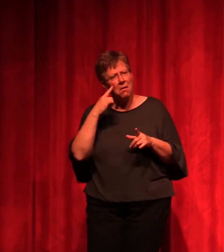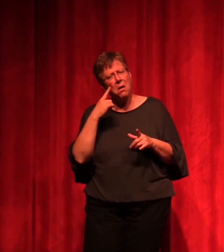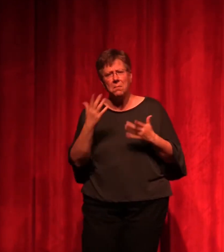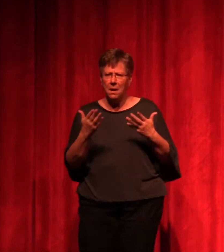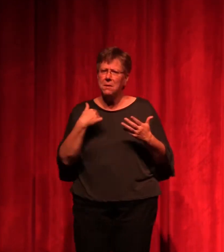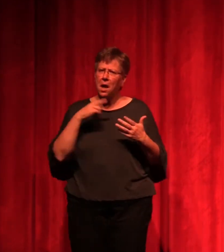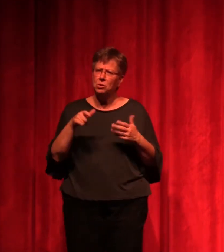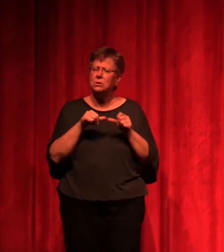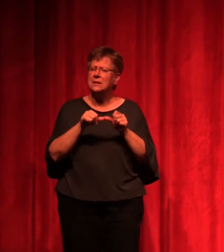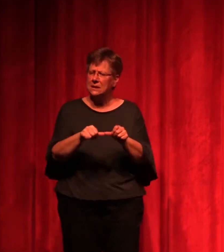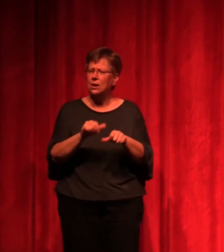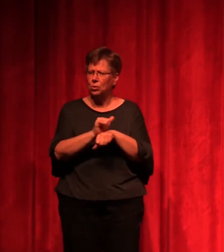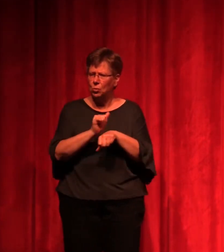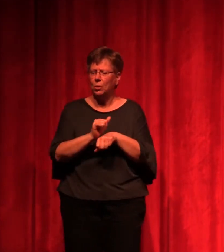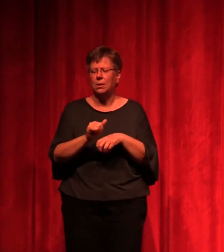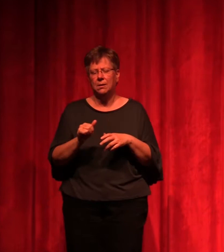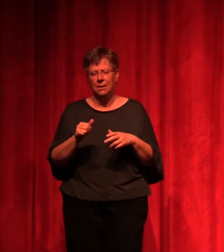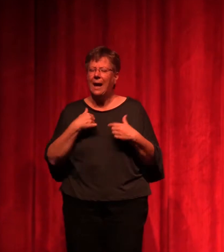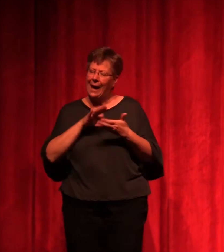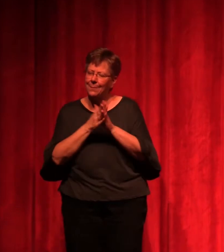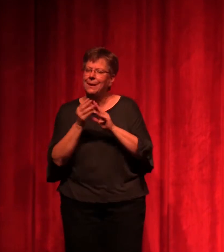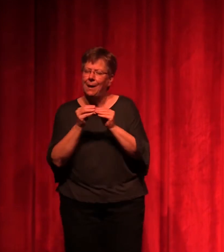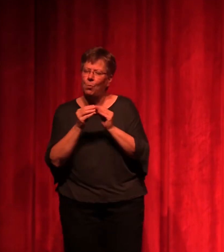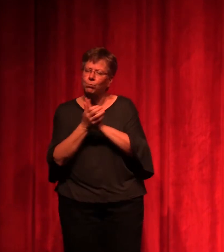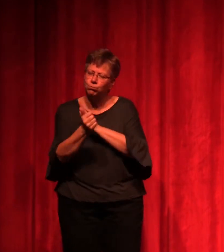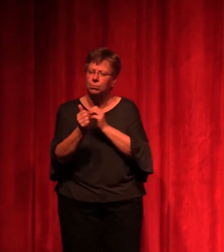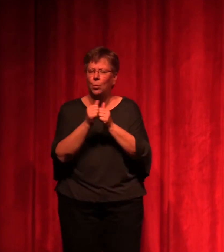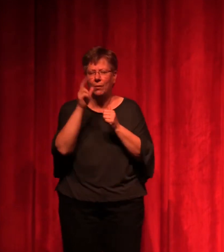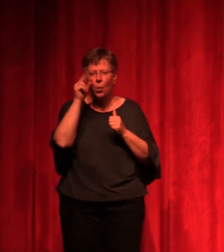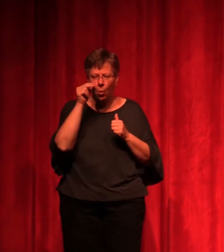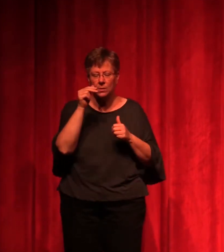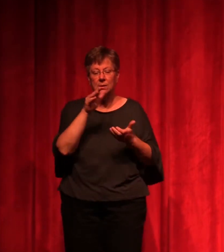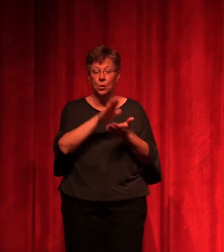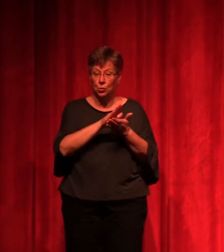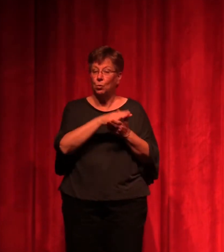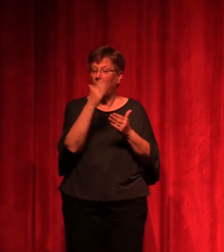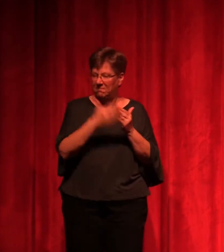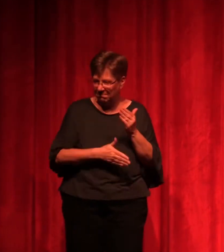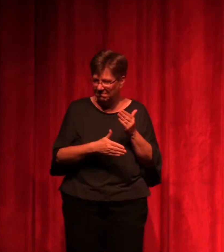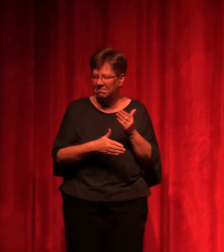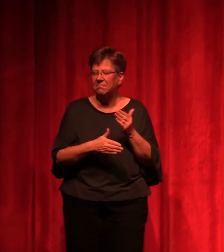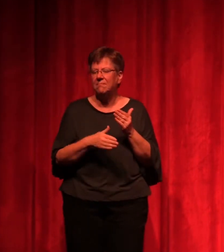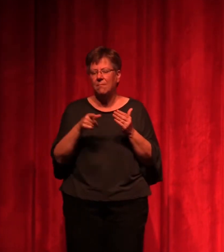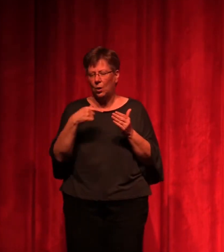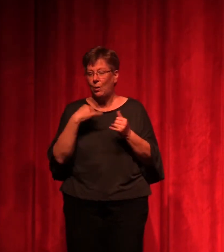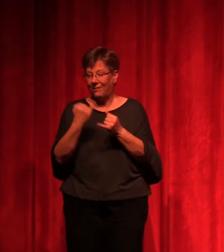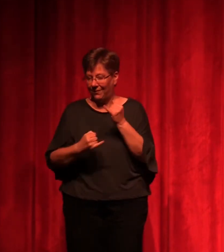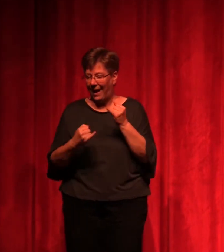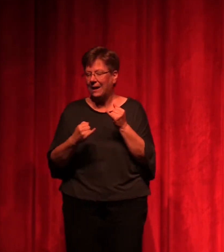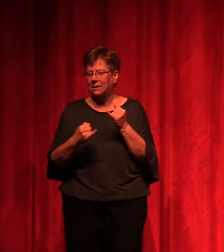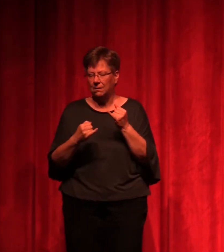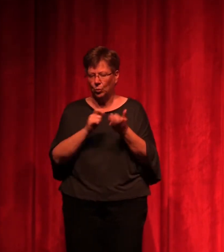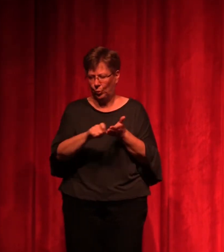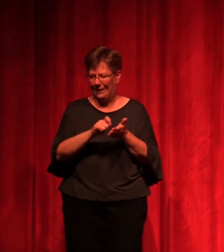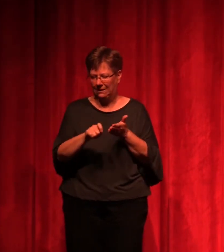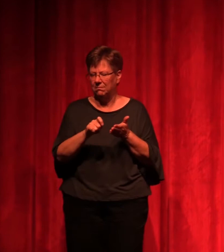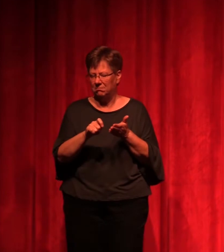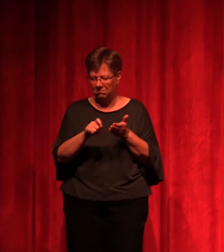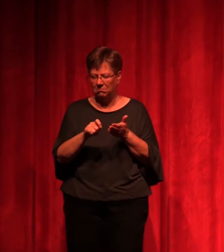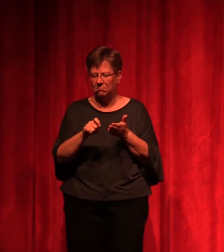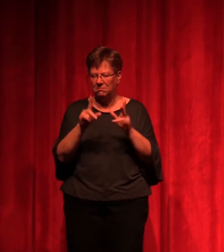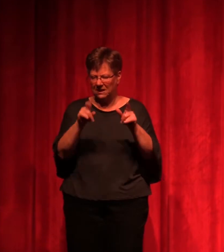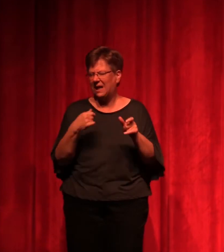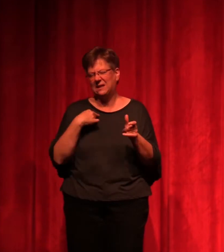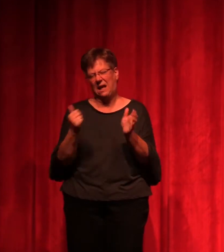the horse part got better. School ended. You end school, you have a a final exam, a written exam, and I aced the written